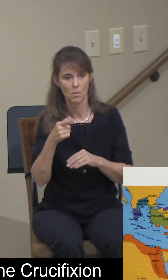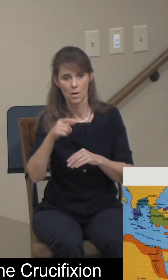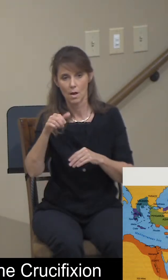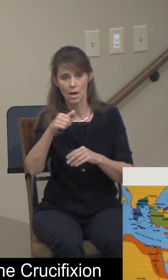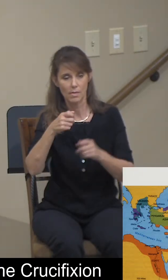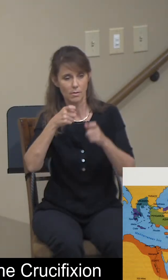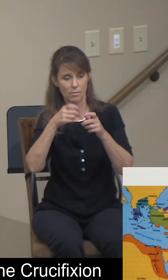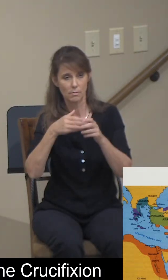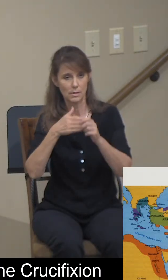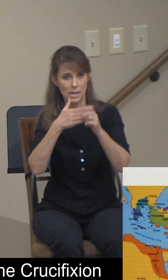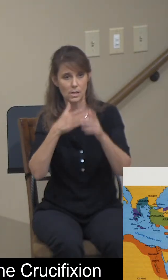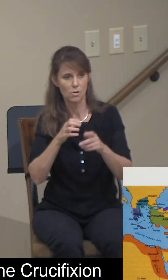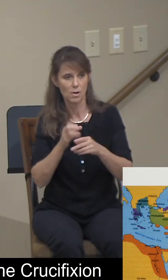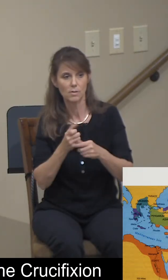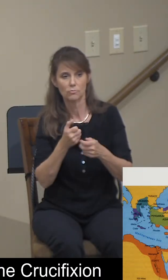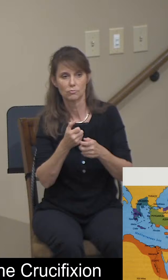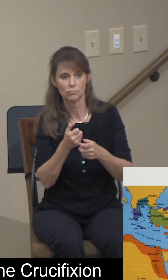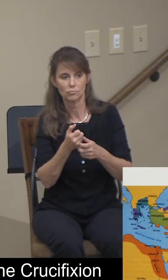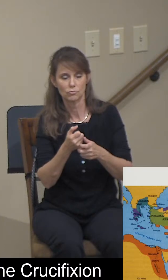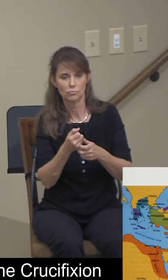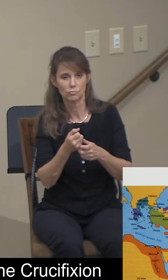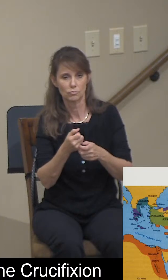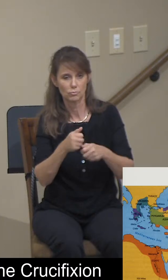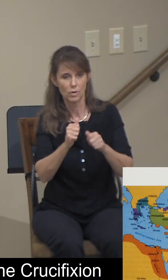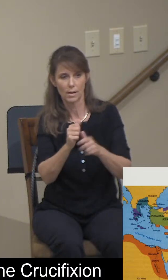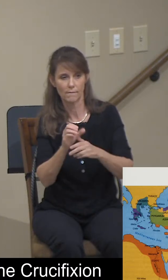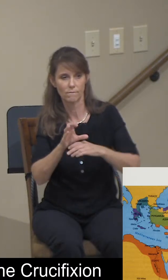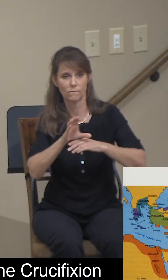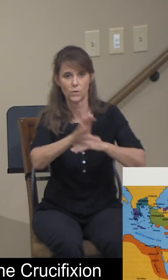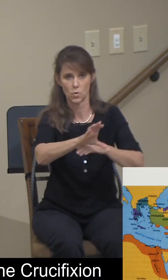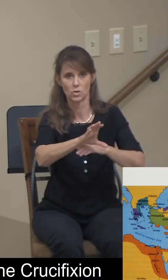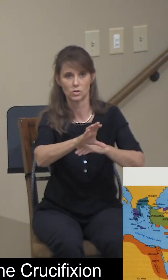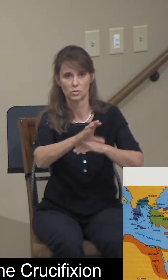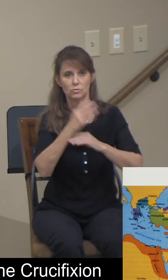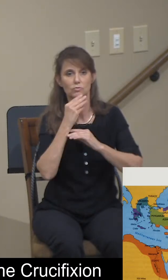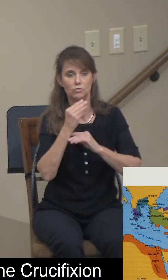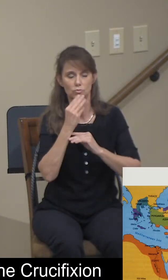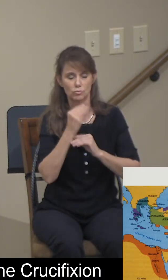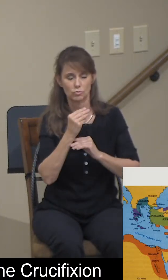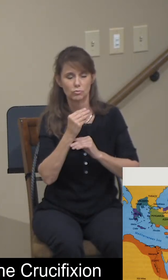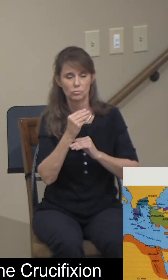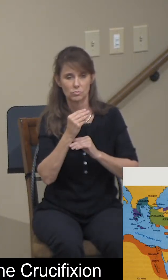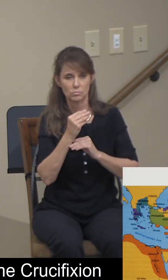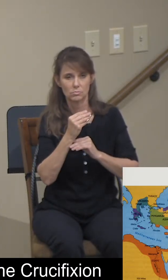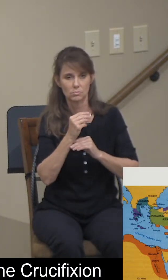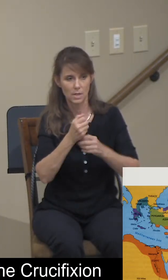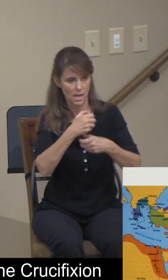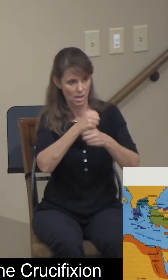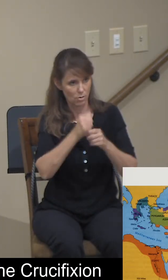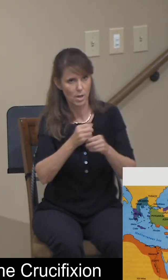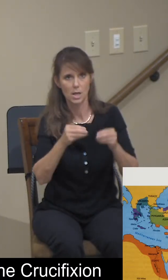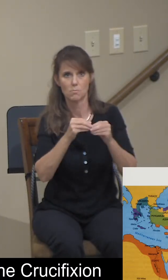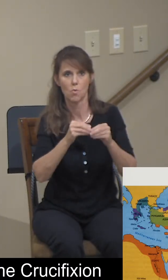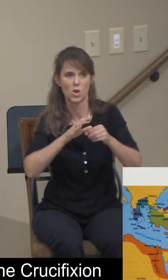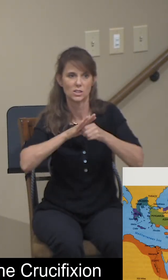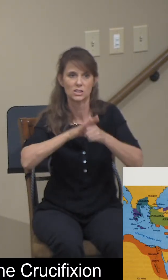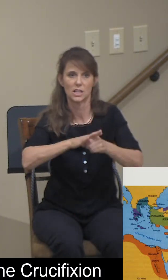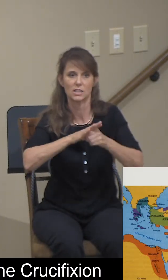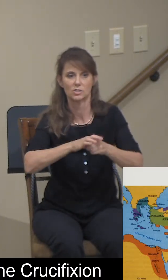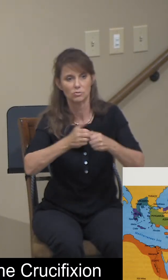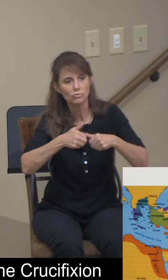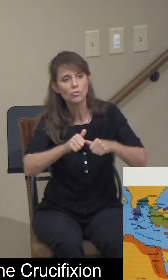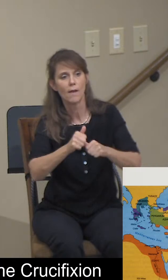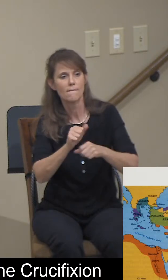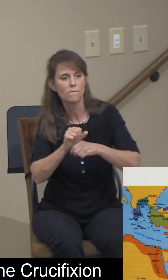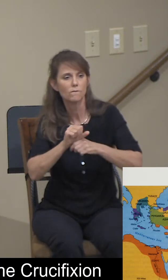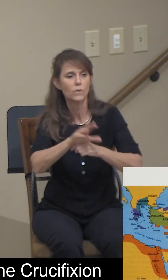Hellenization on all of the Jews. Again, one of the things that causes this tension that eventually leads to the Maccabean revolt is this attempt to force